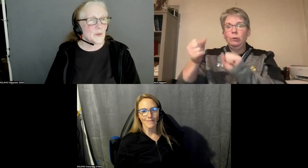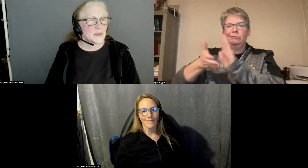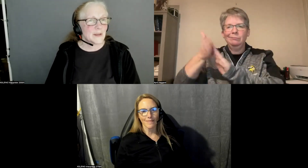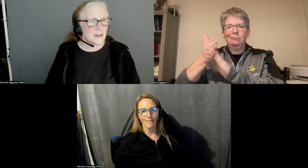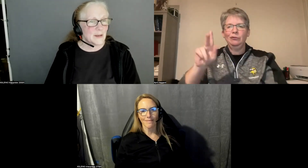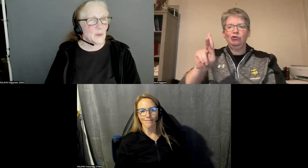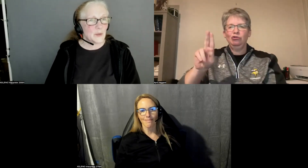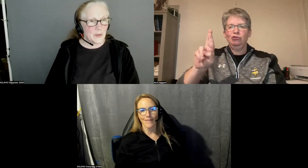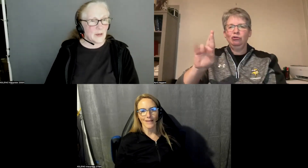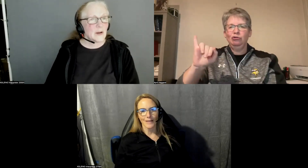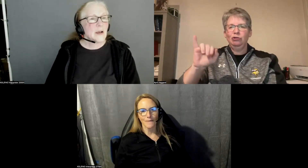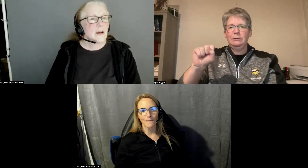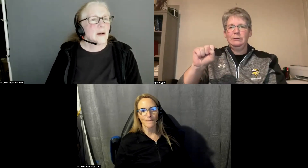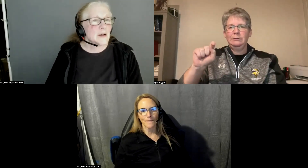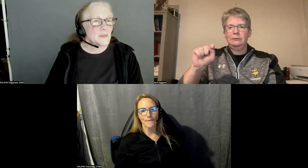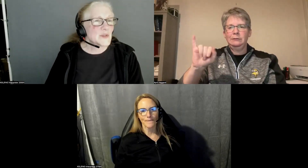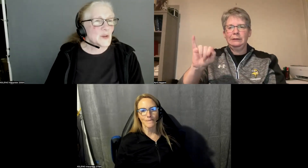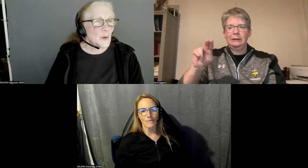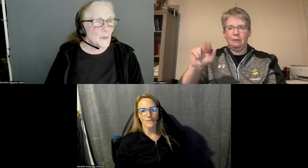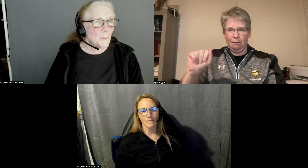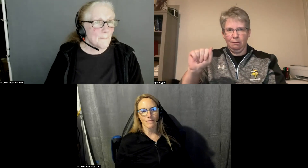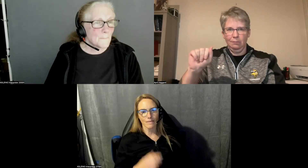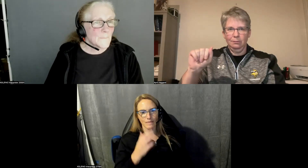So I was not able to be there. So